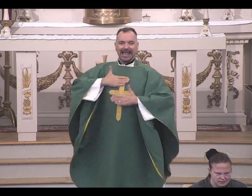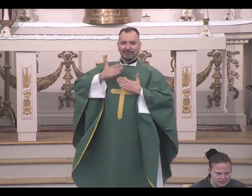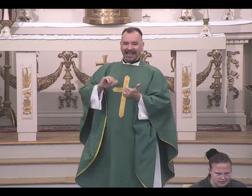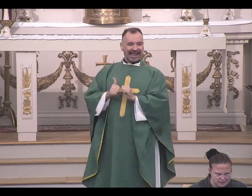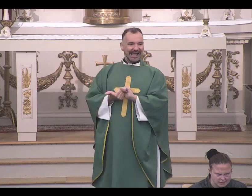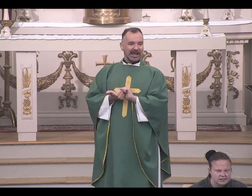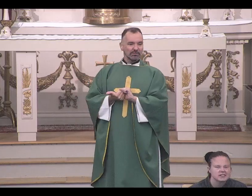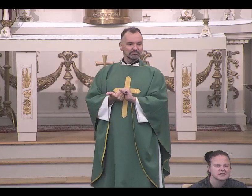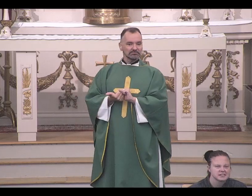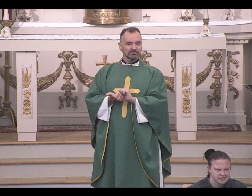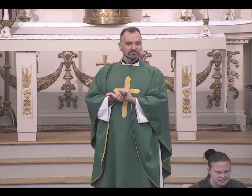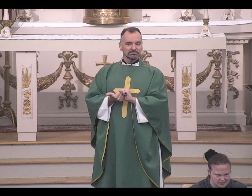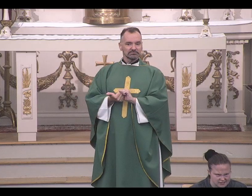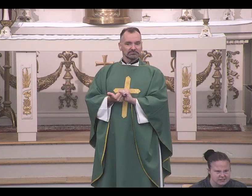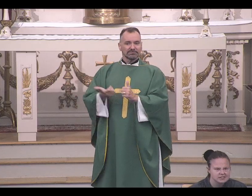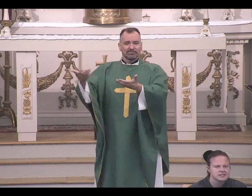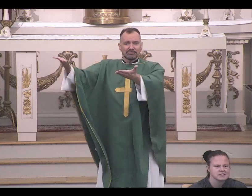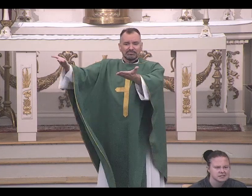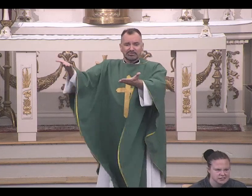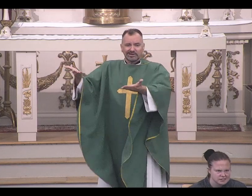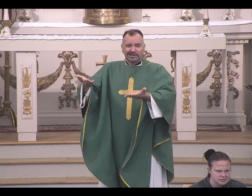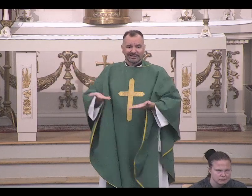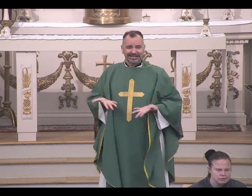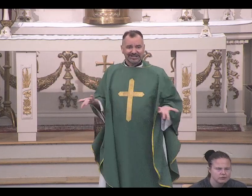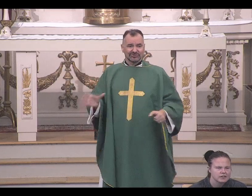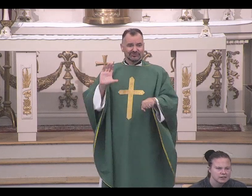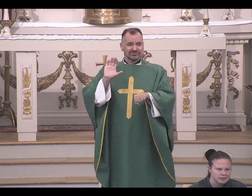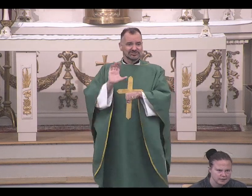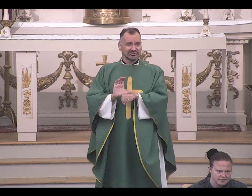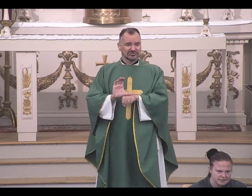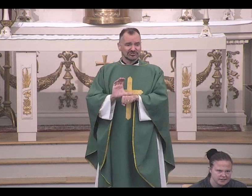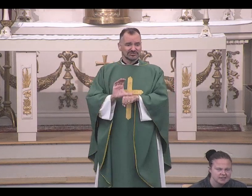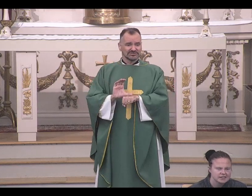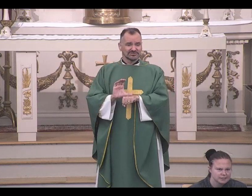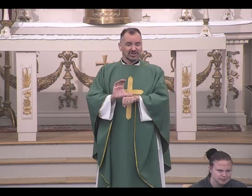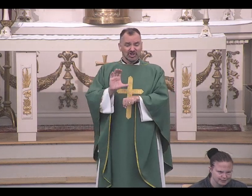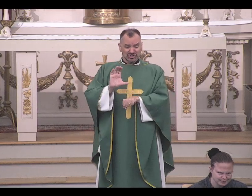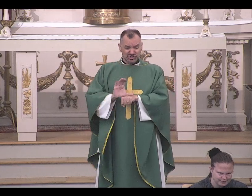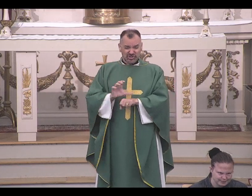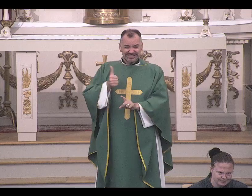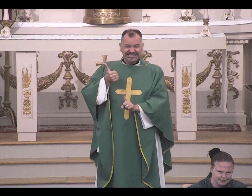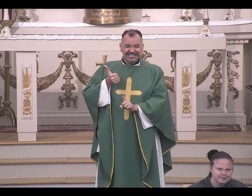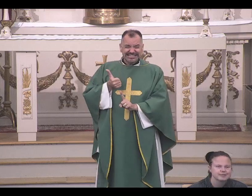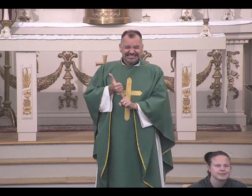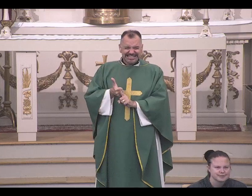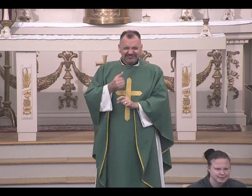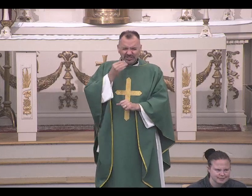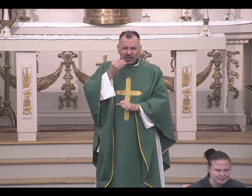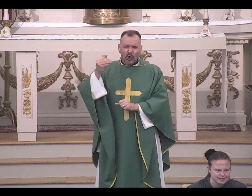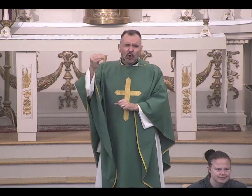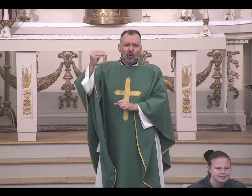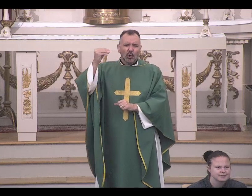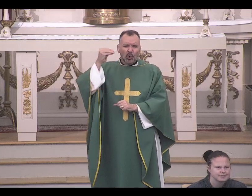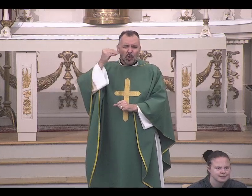that they who are lost might be found and have peace in their souls. Bring them here to church.